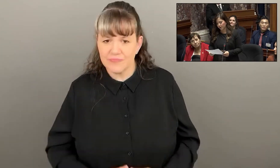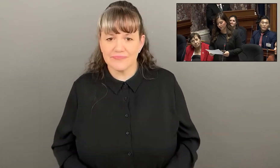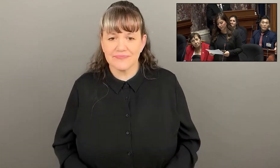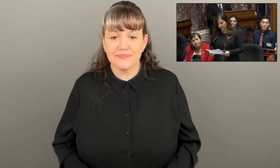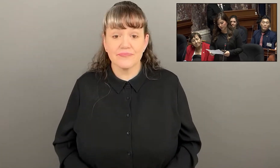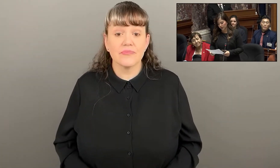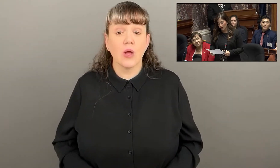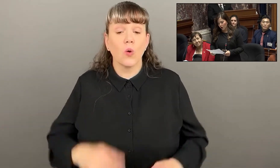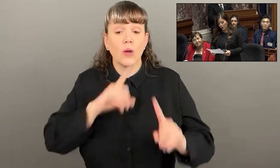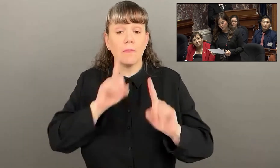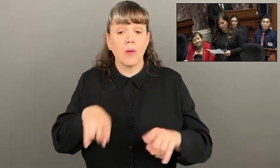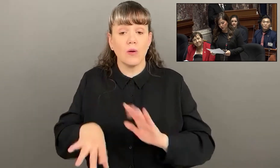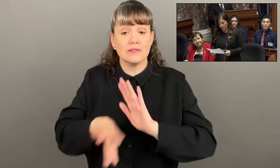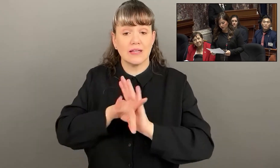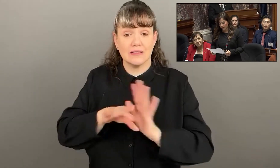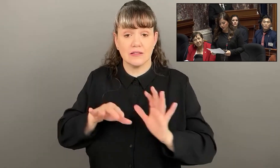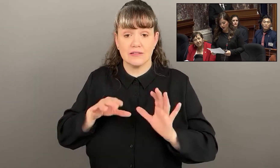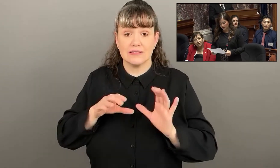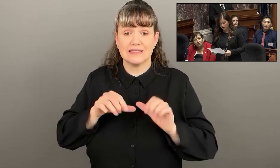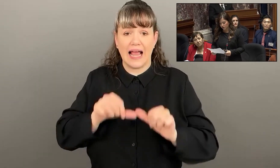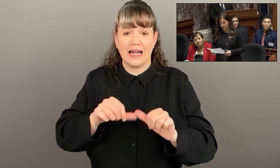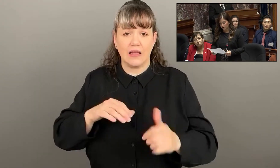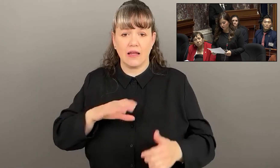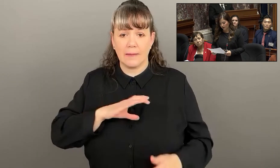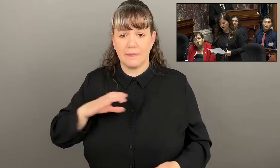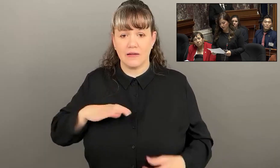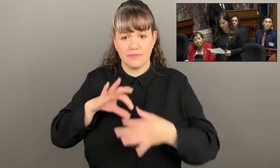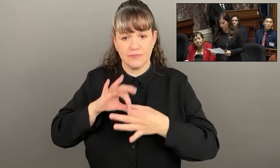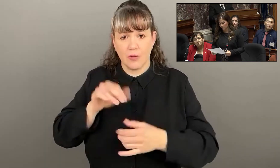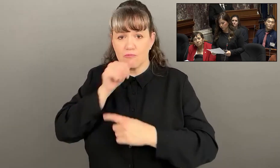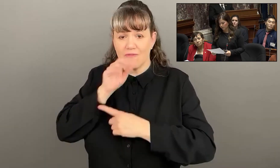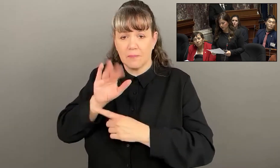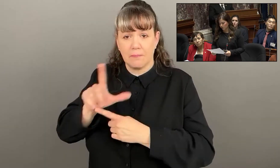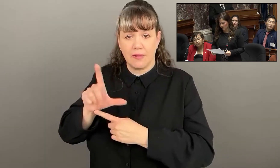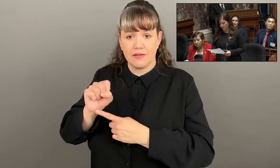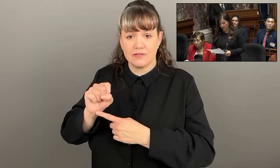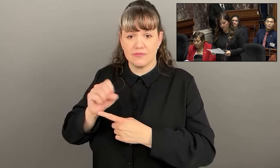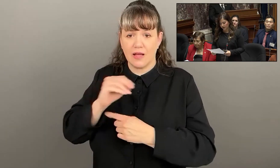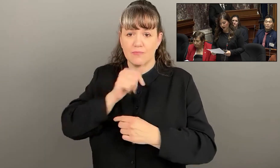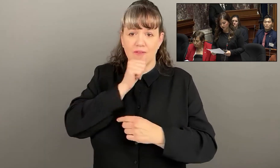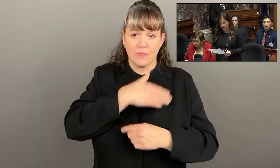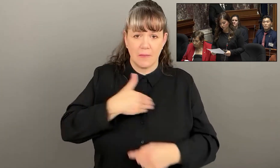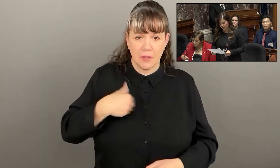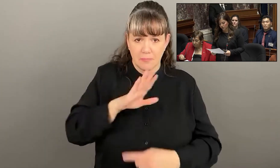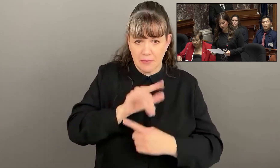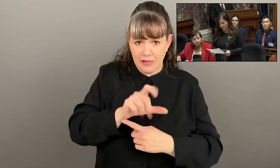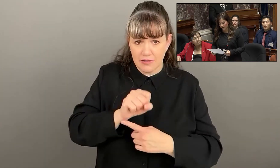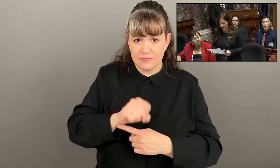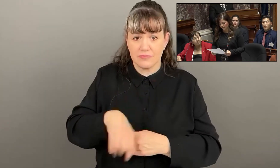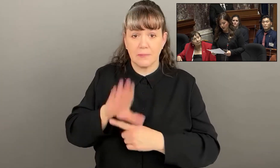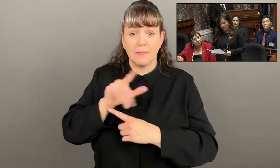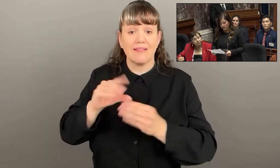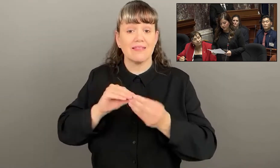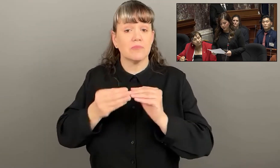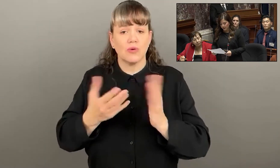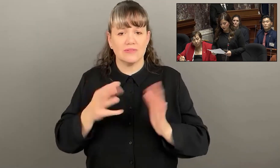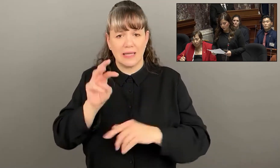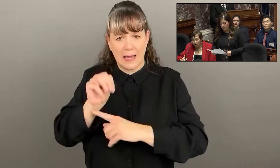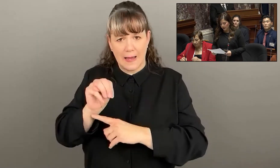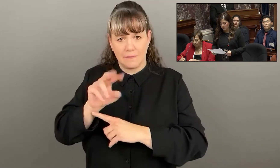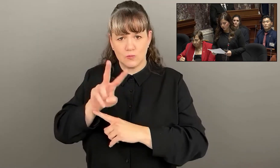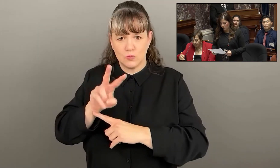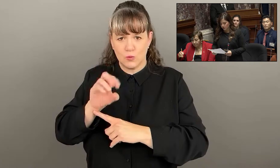Private Member Bills on Bill number M205, Intituled Mental Health Amendment Act 2025. The